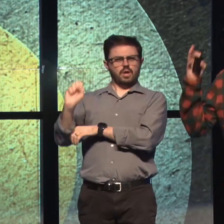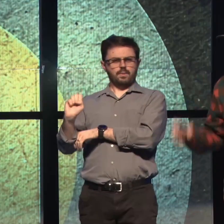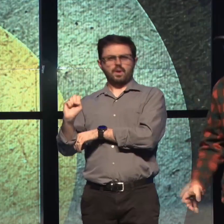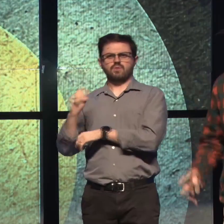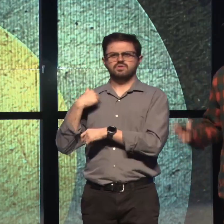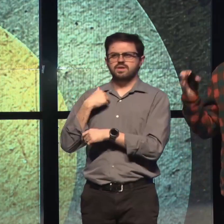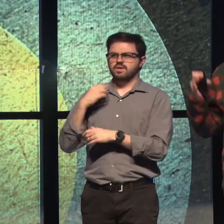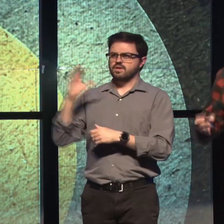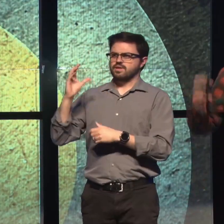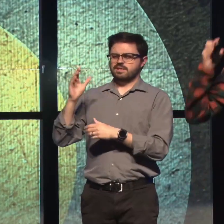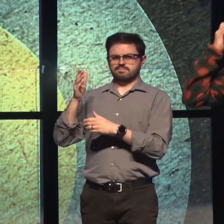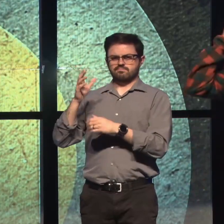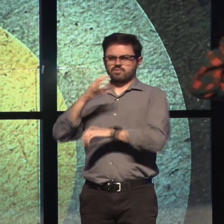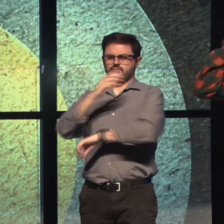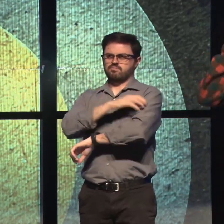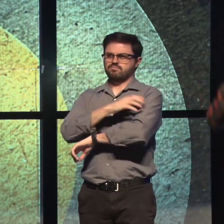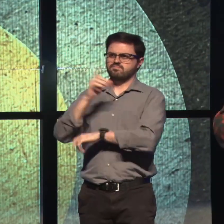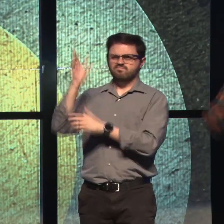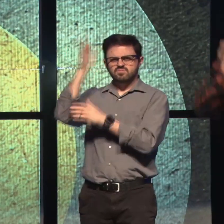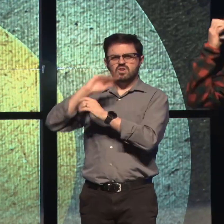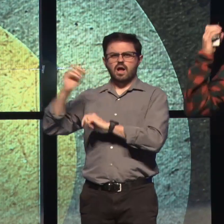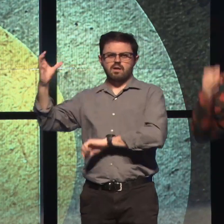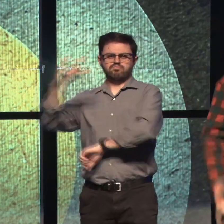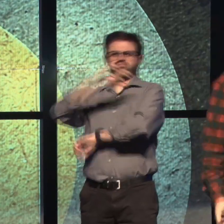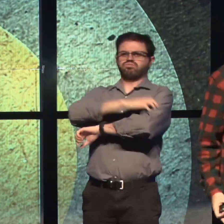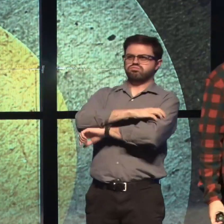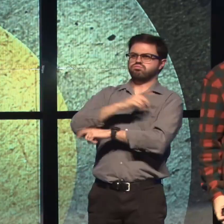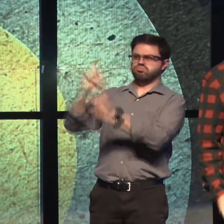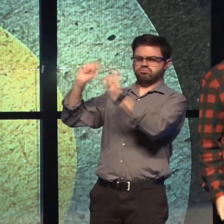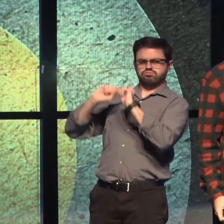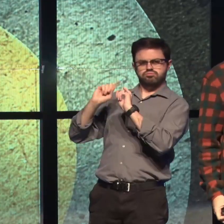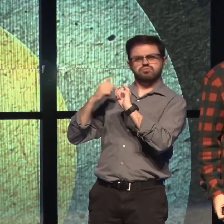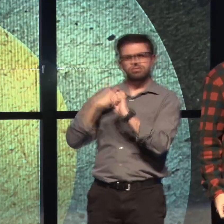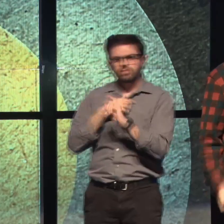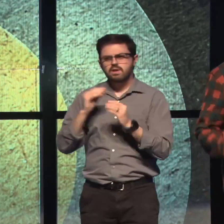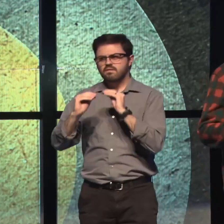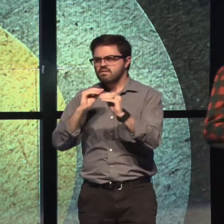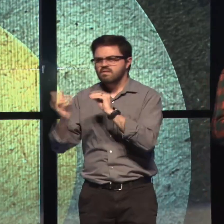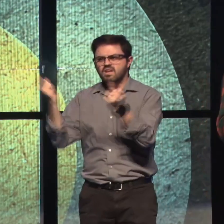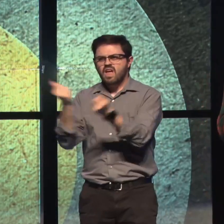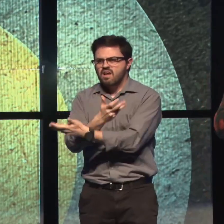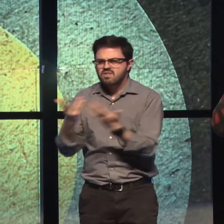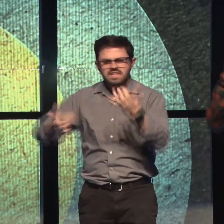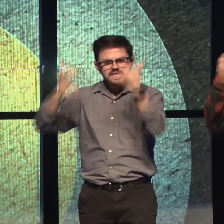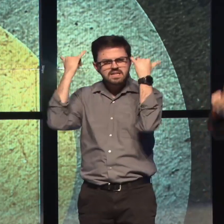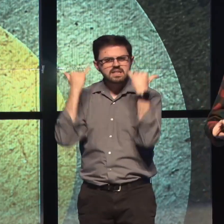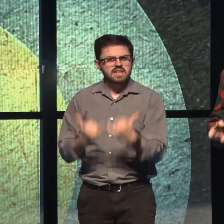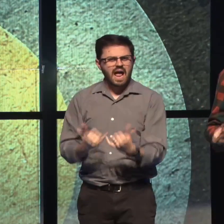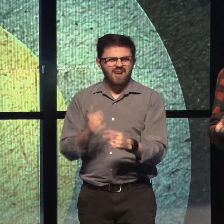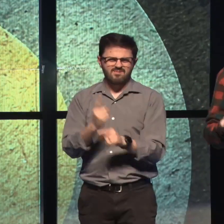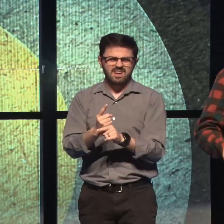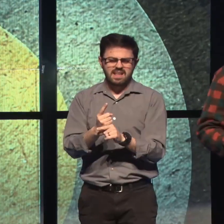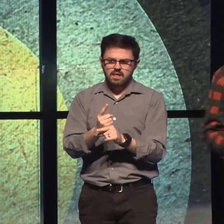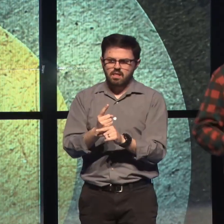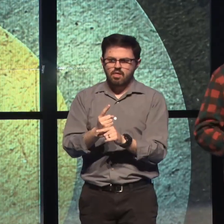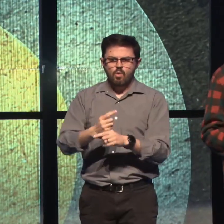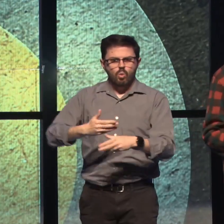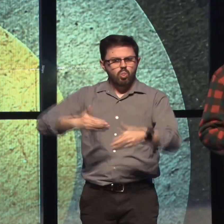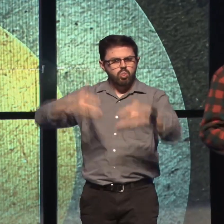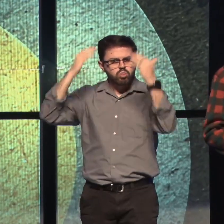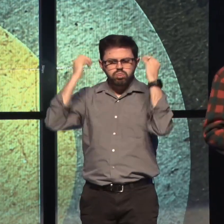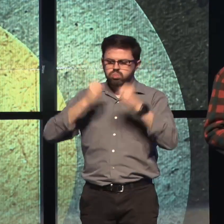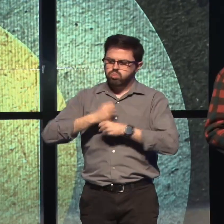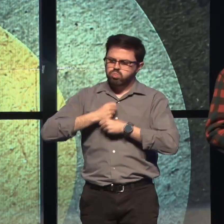every injustice in the world, and we are to do it right now. And that is an exhausting